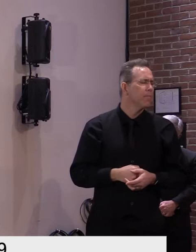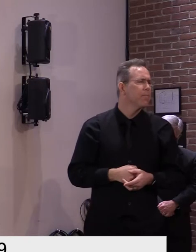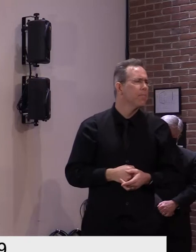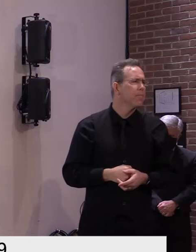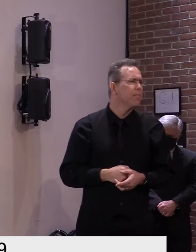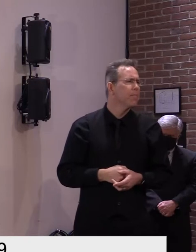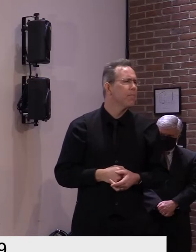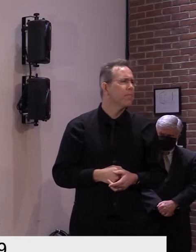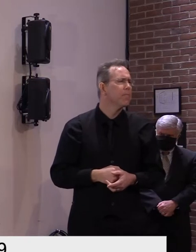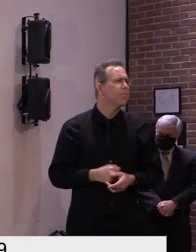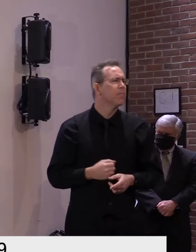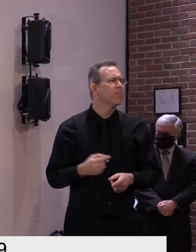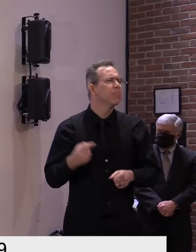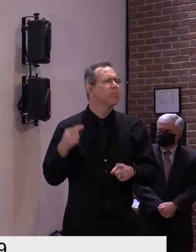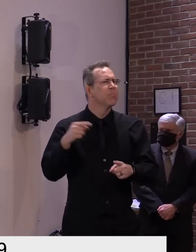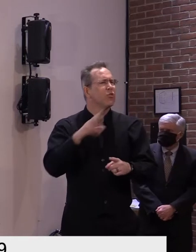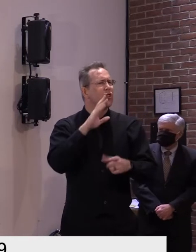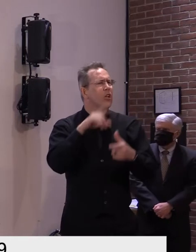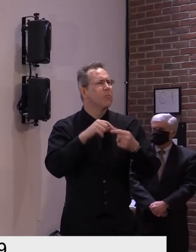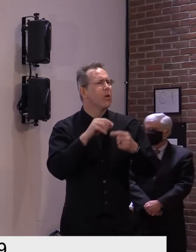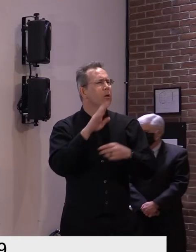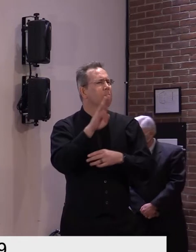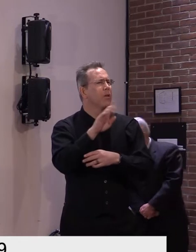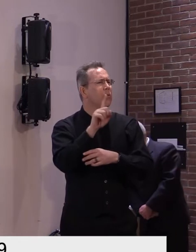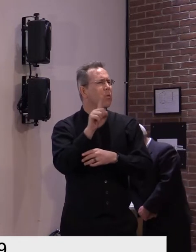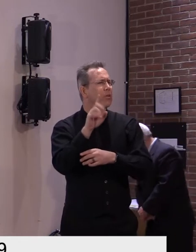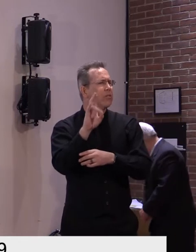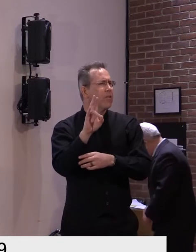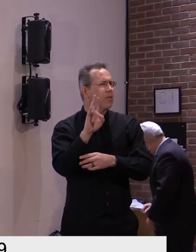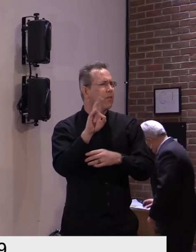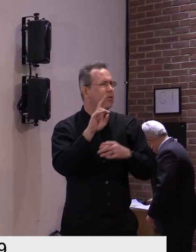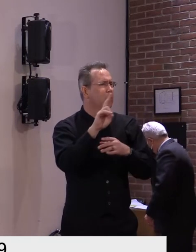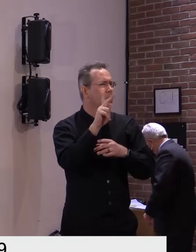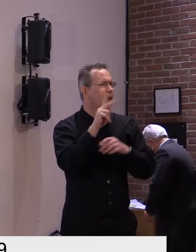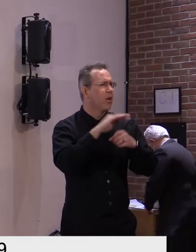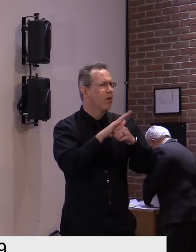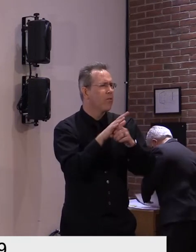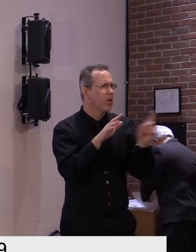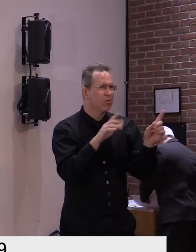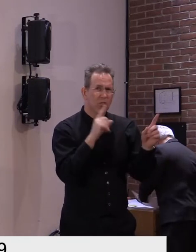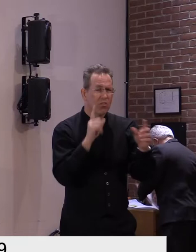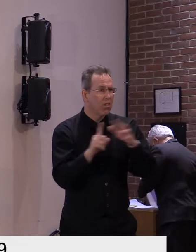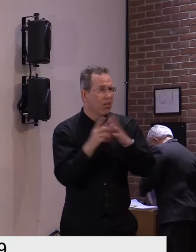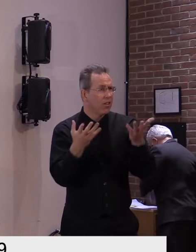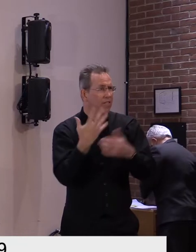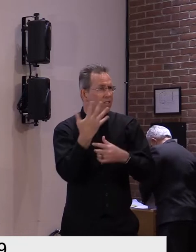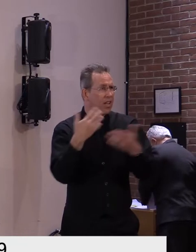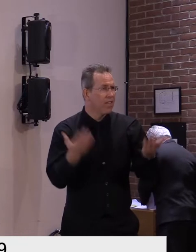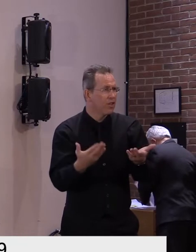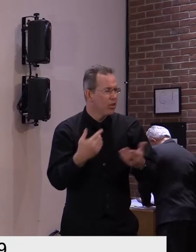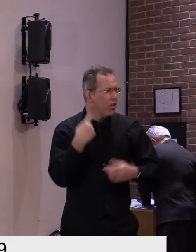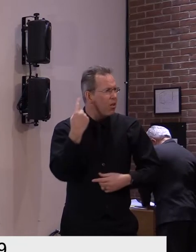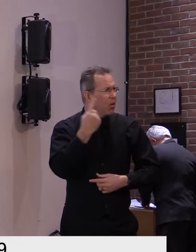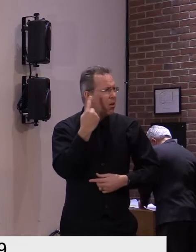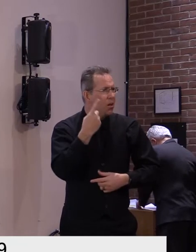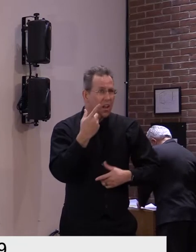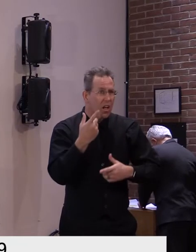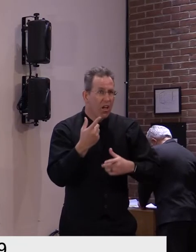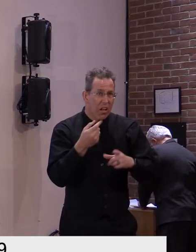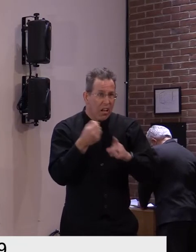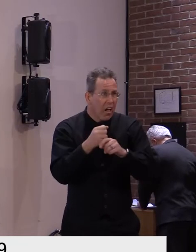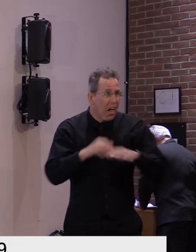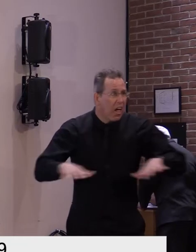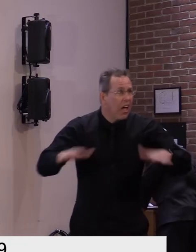you have like an estimate of the prevalence of the variant in the community, or like what percentage of cases